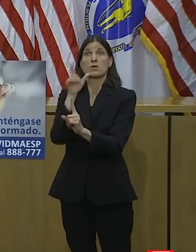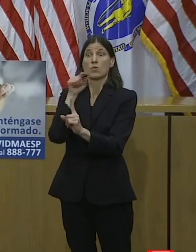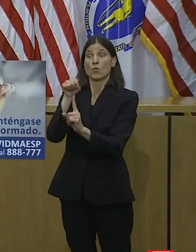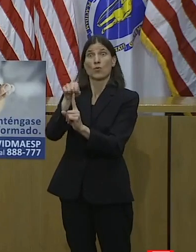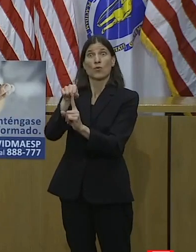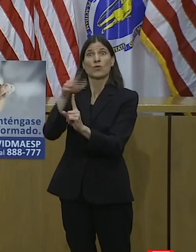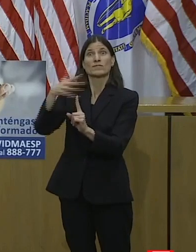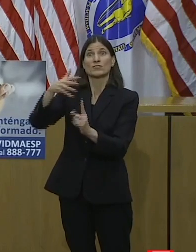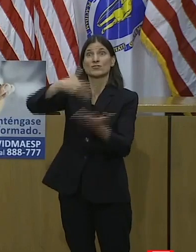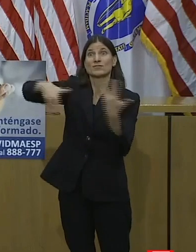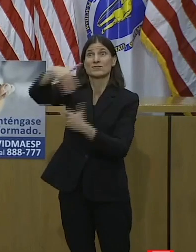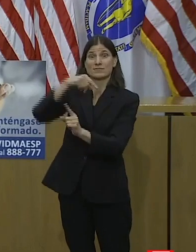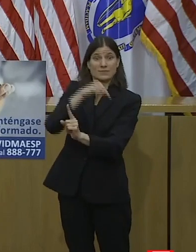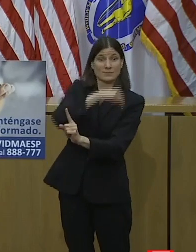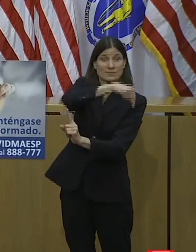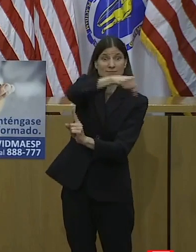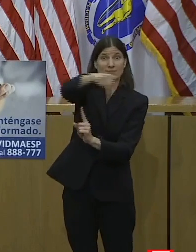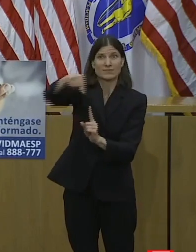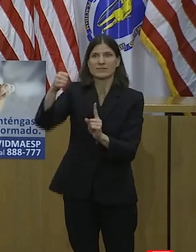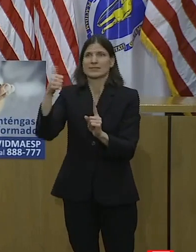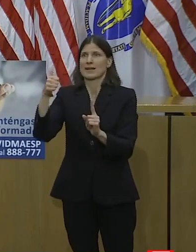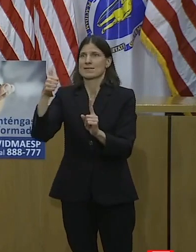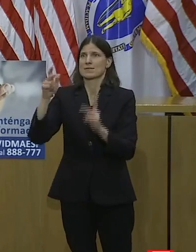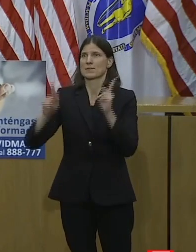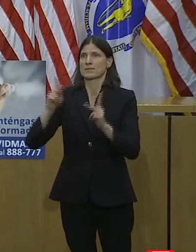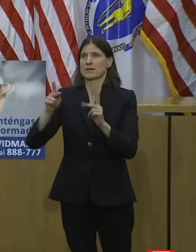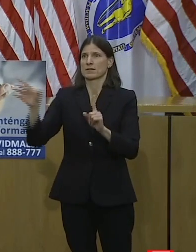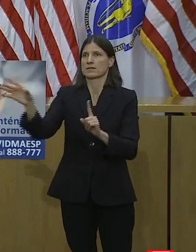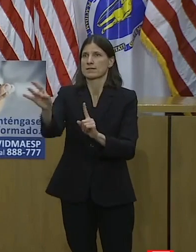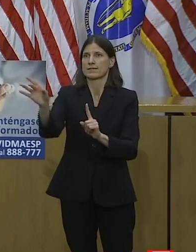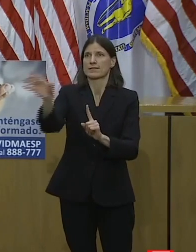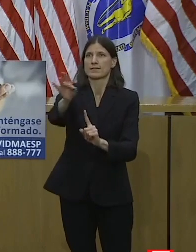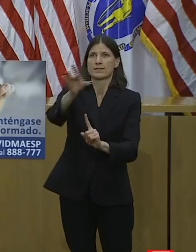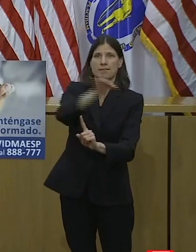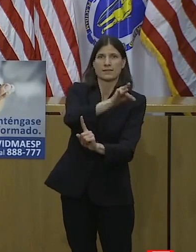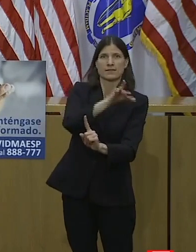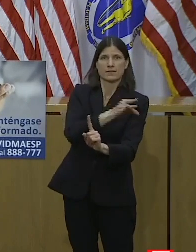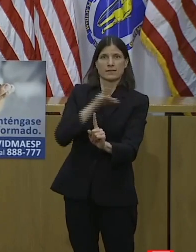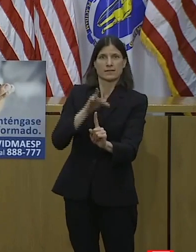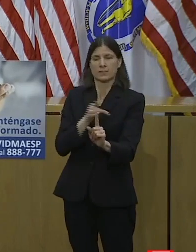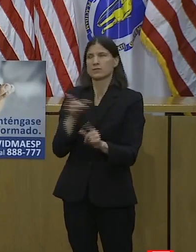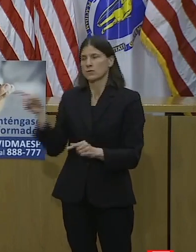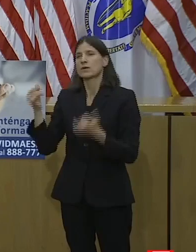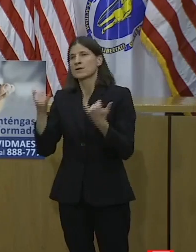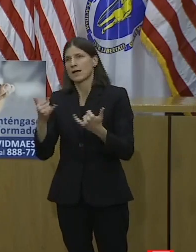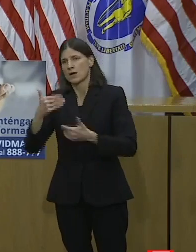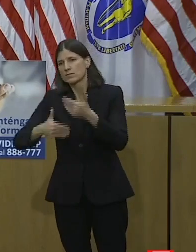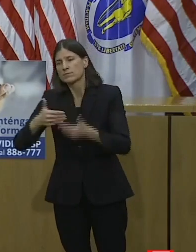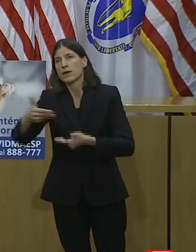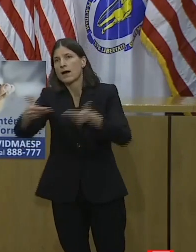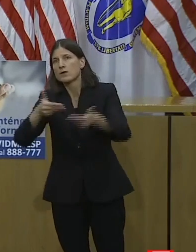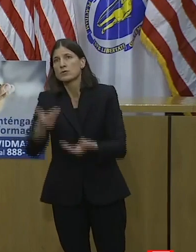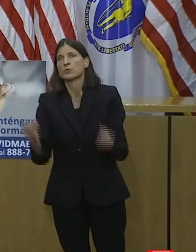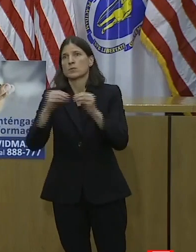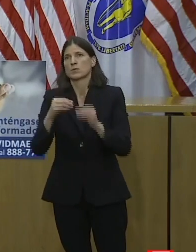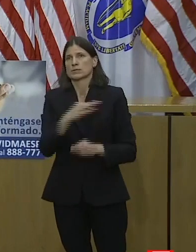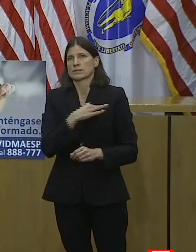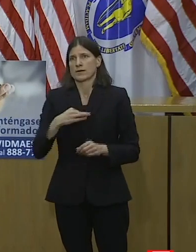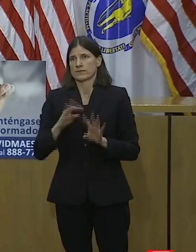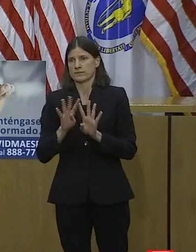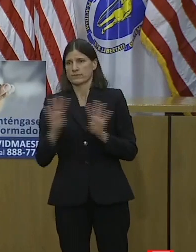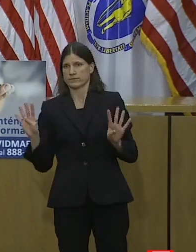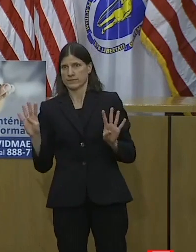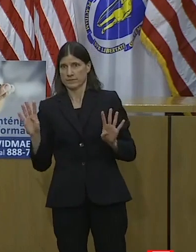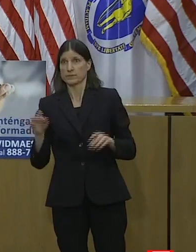15,000 individuals. So they're in the process of hiring. They're contracting with community health centers for the local community health work and